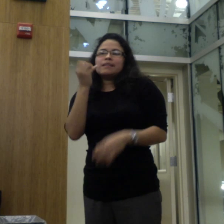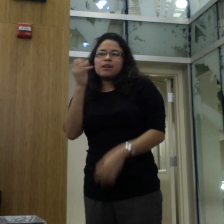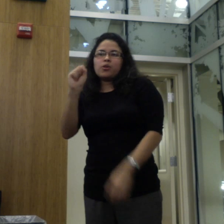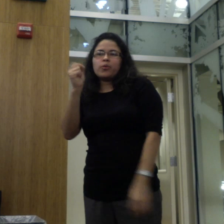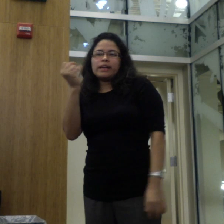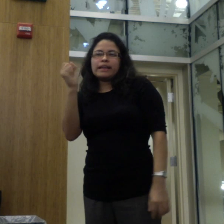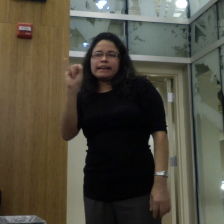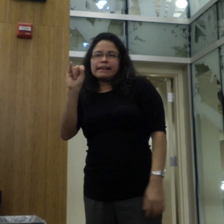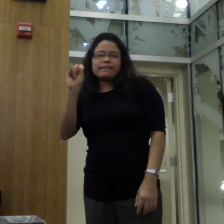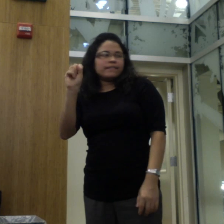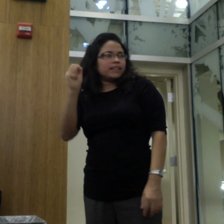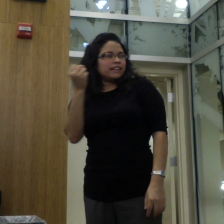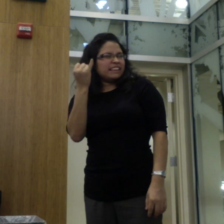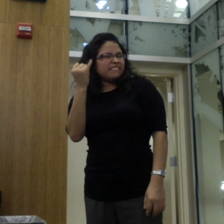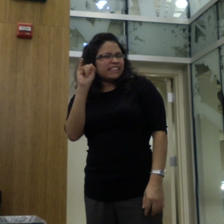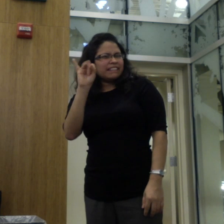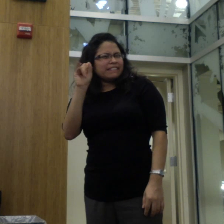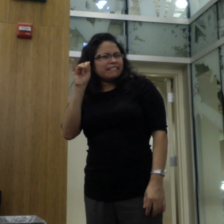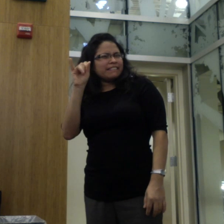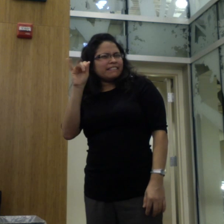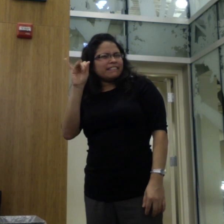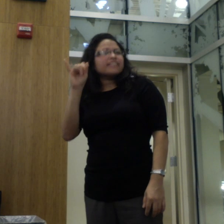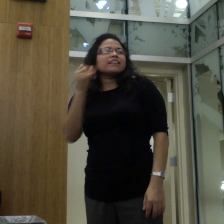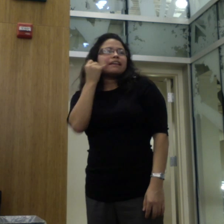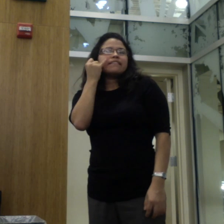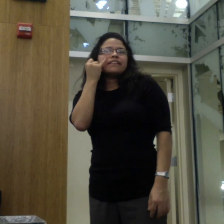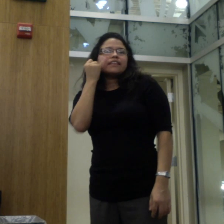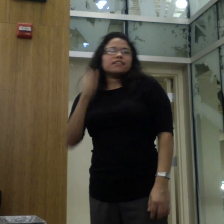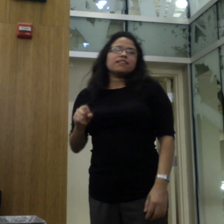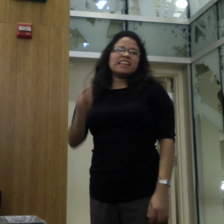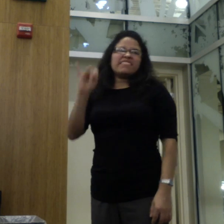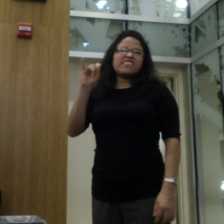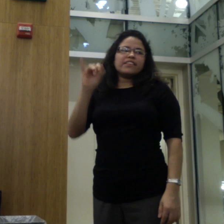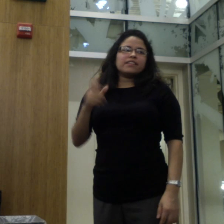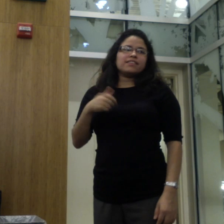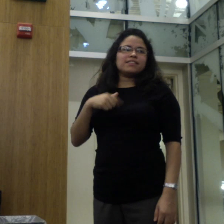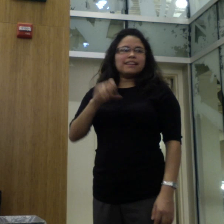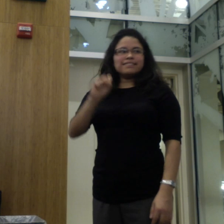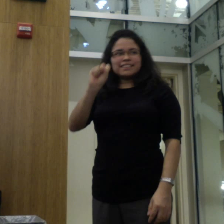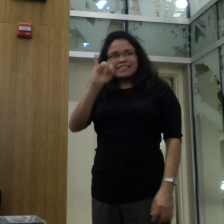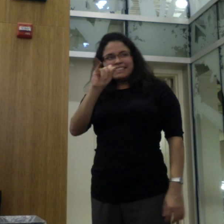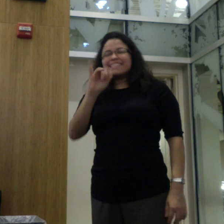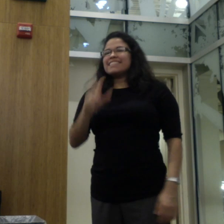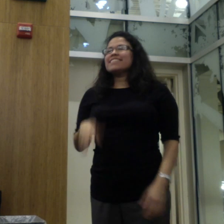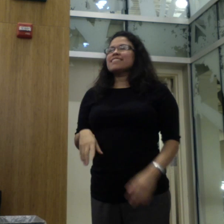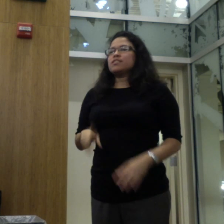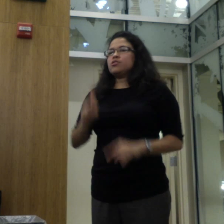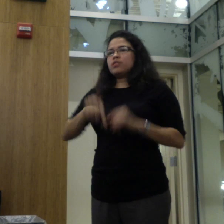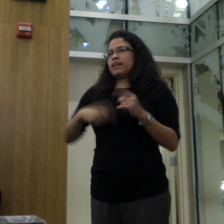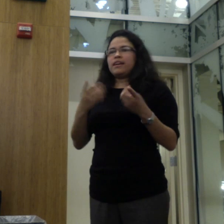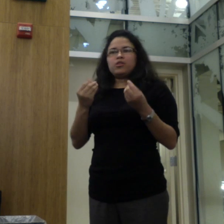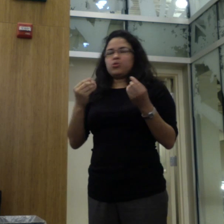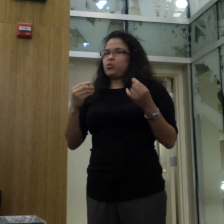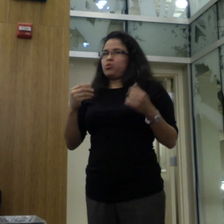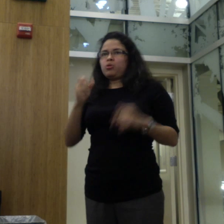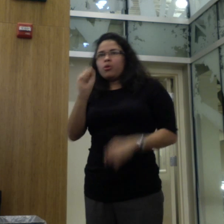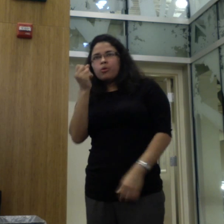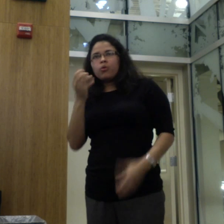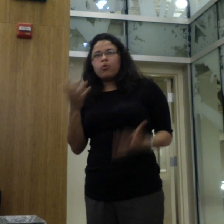just what if everything. I just took a Williams first day class and they said, don't do the what if game, because then you're going to go down that path as a slippery